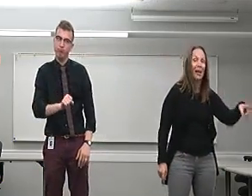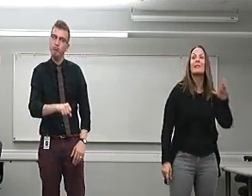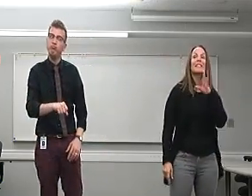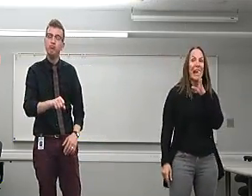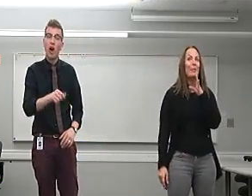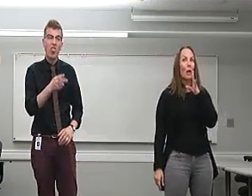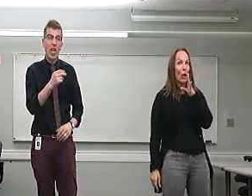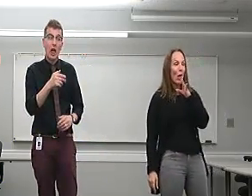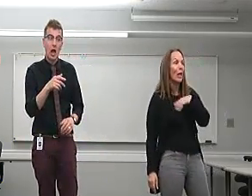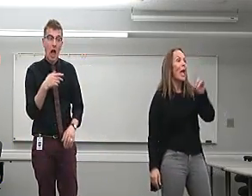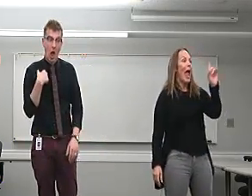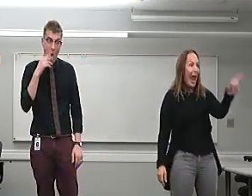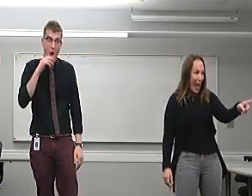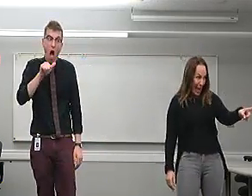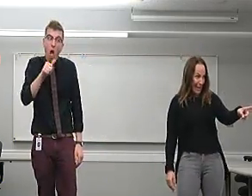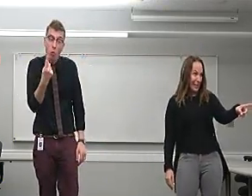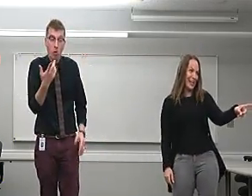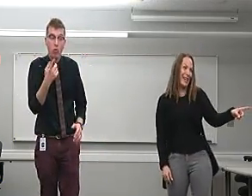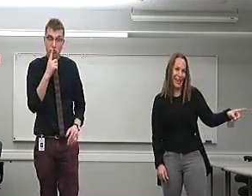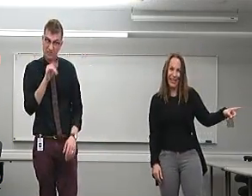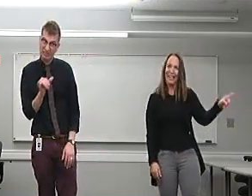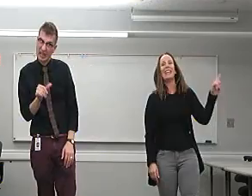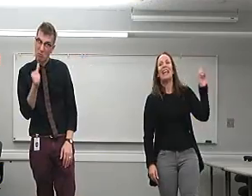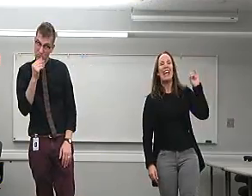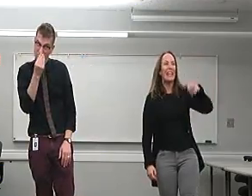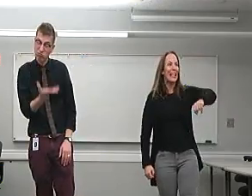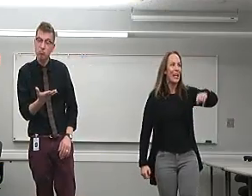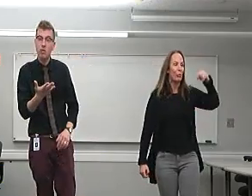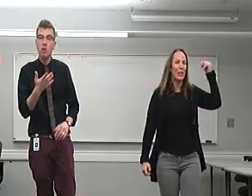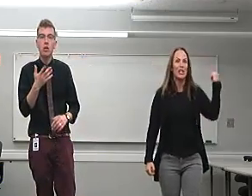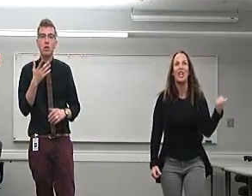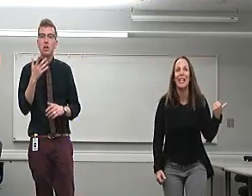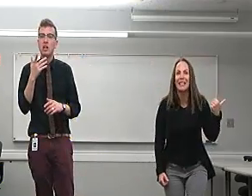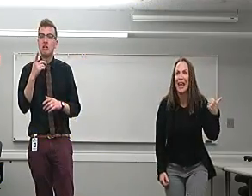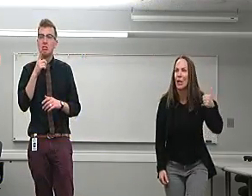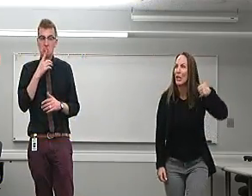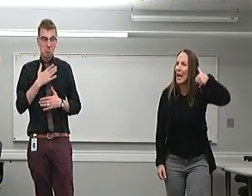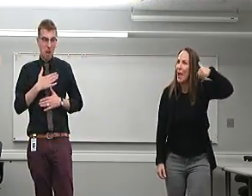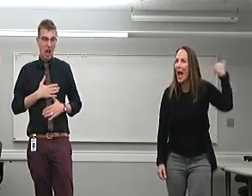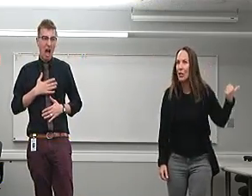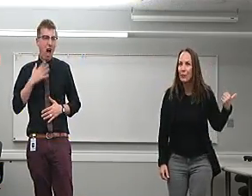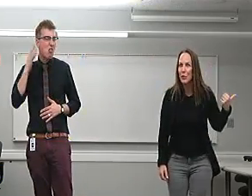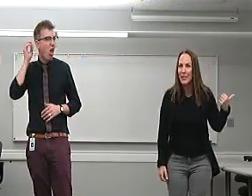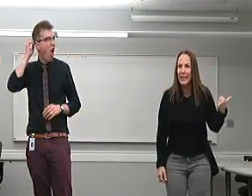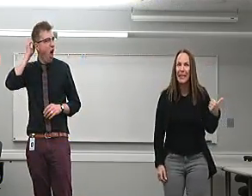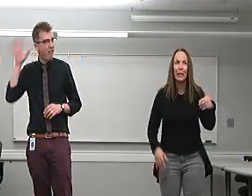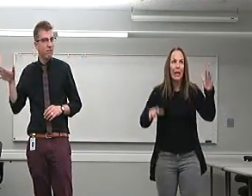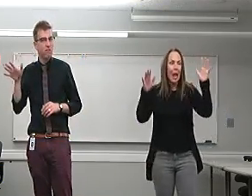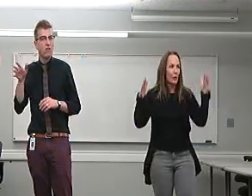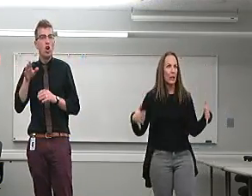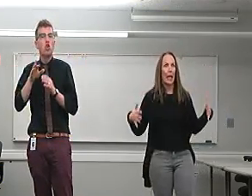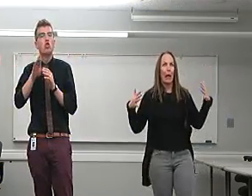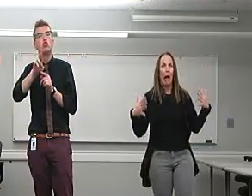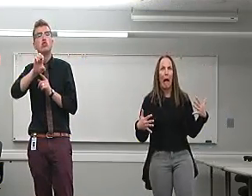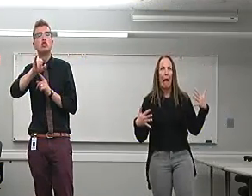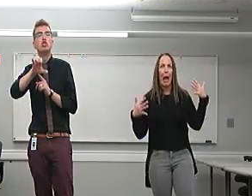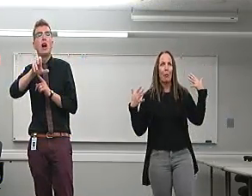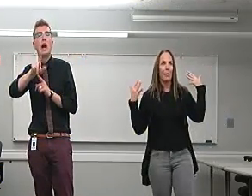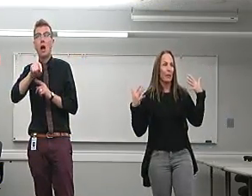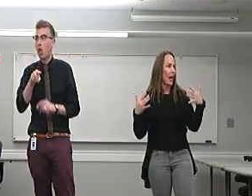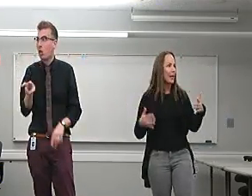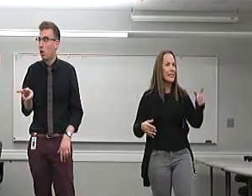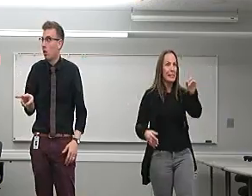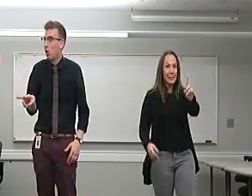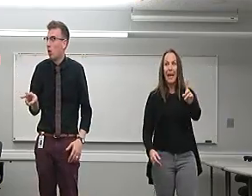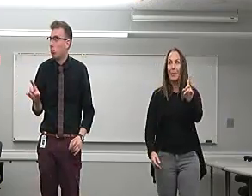girl. And it rejected and came out of her skin. And you're like, oh, I would be. And it's the same.